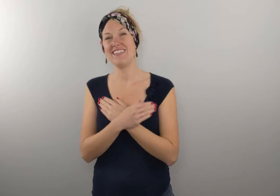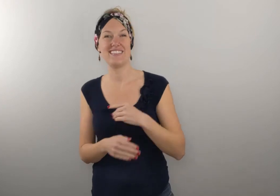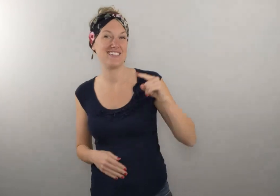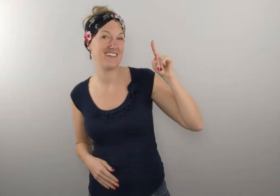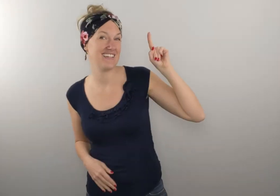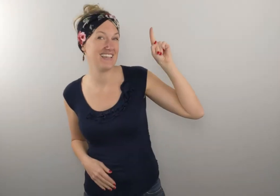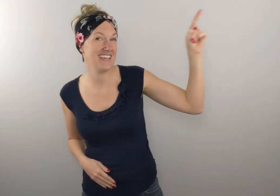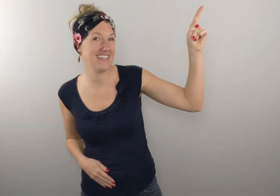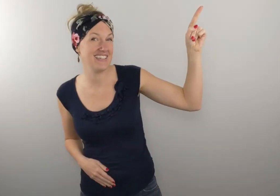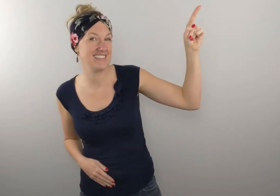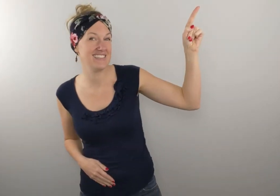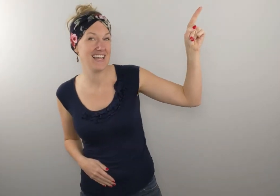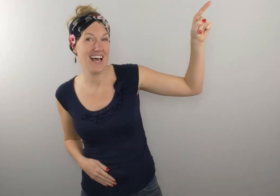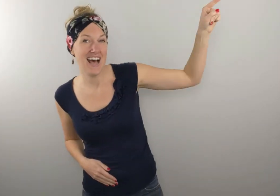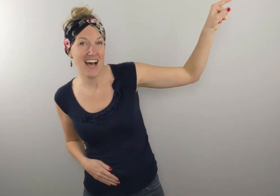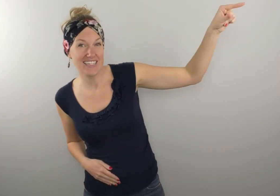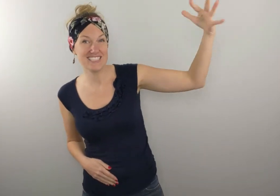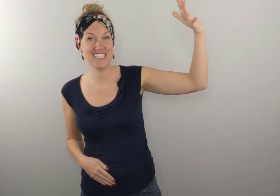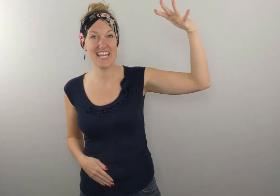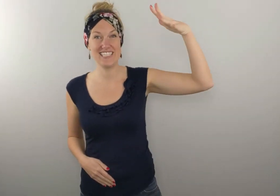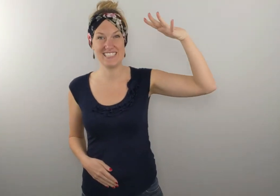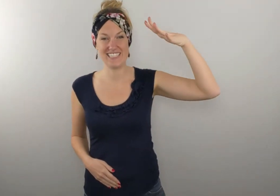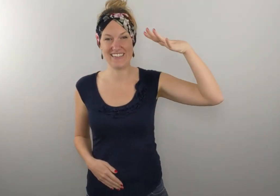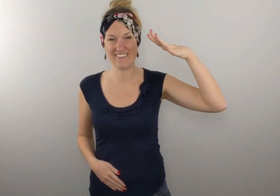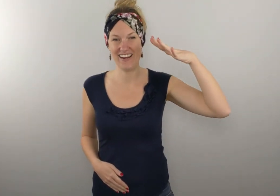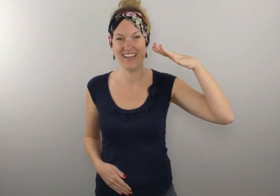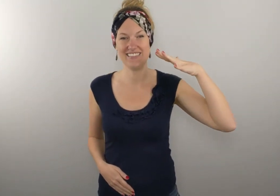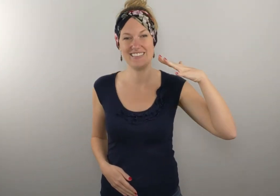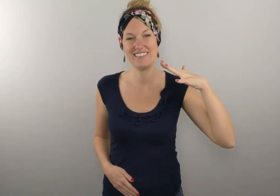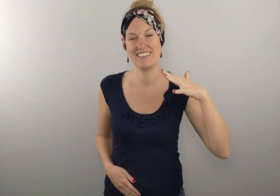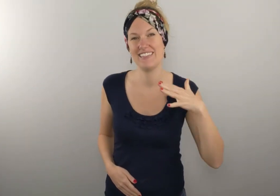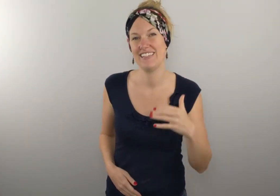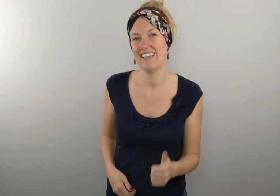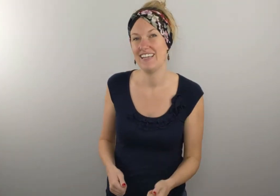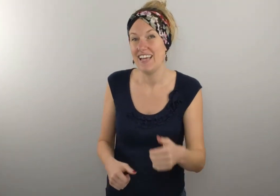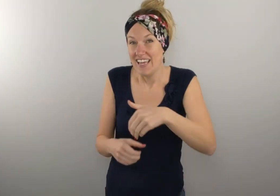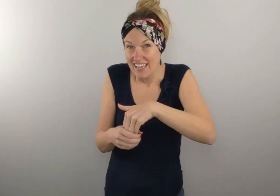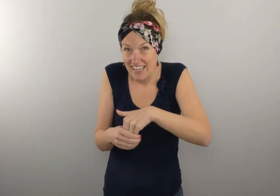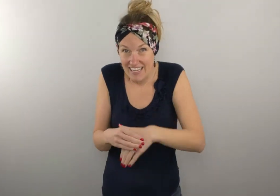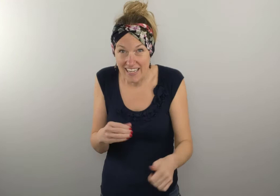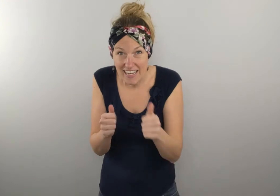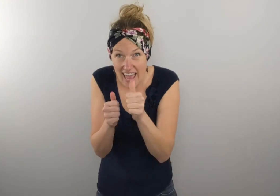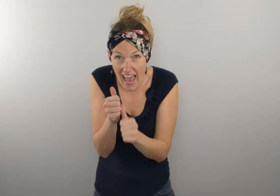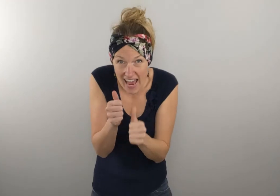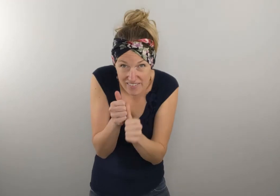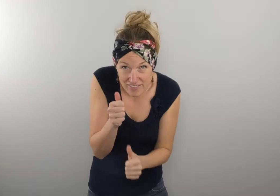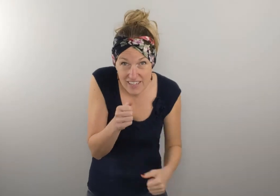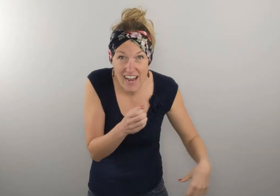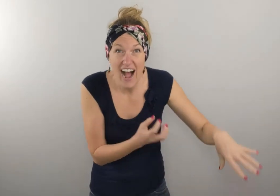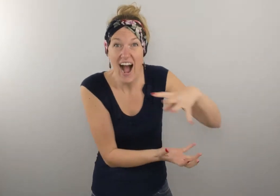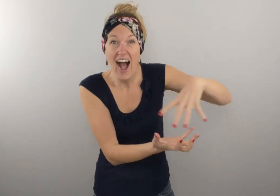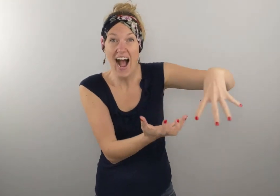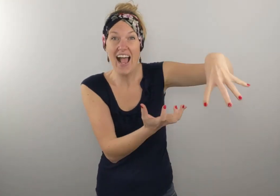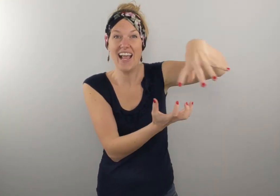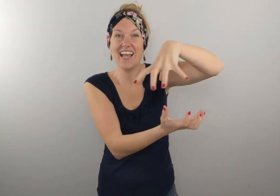rest on his unchanging grace. In every high